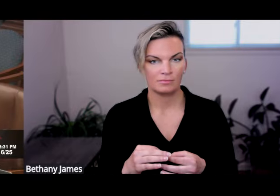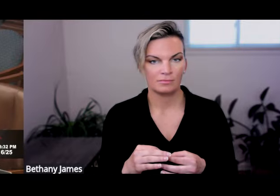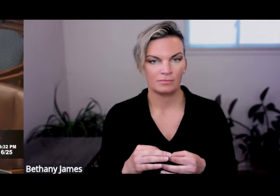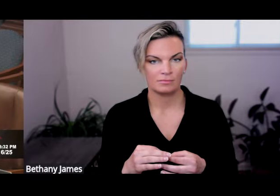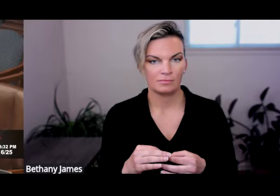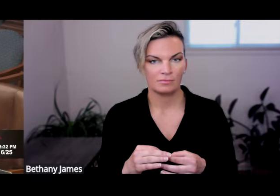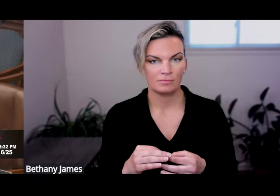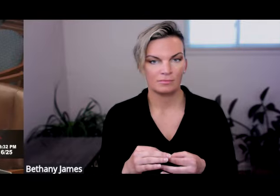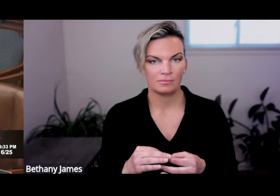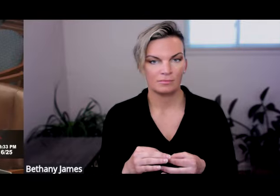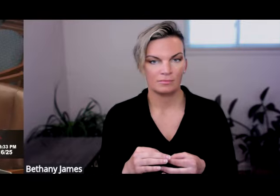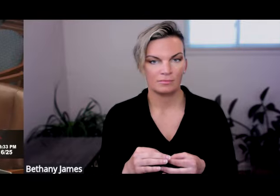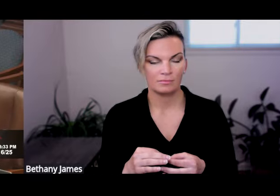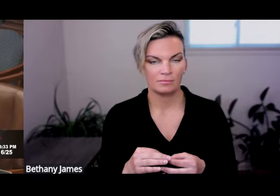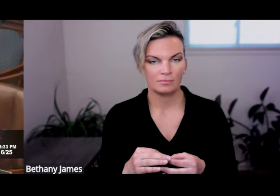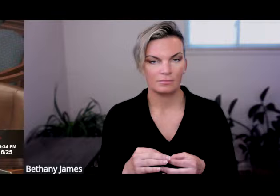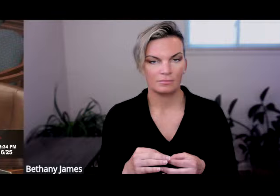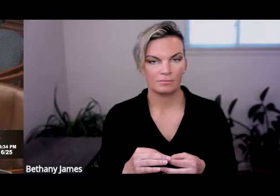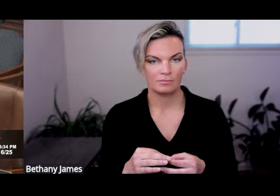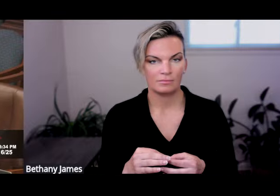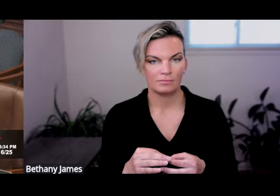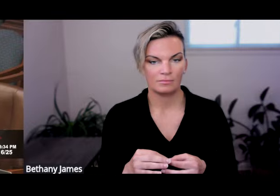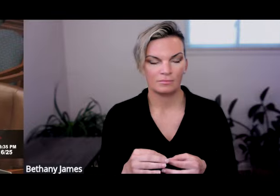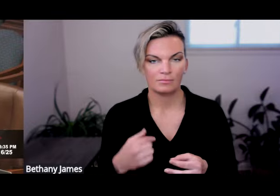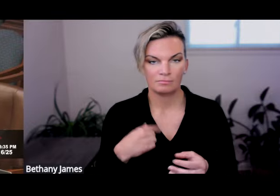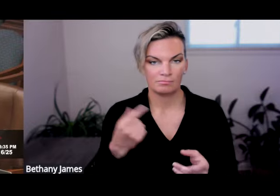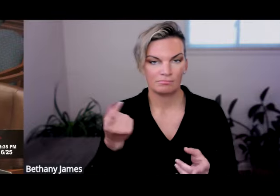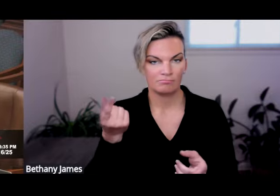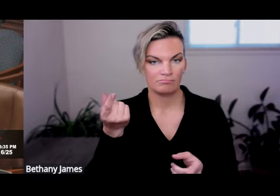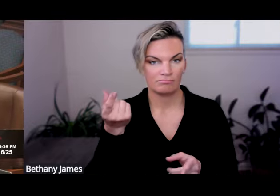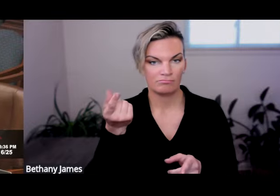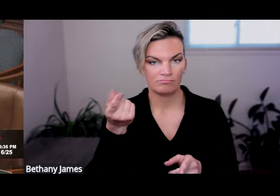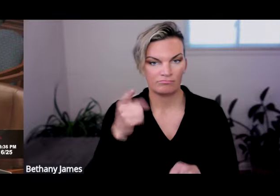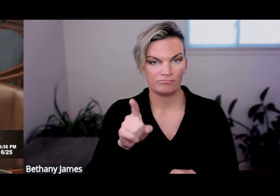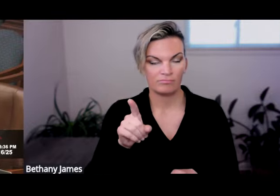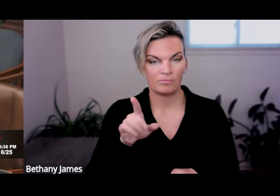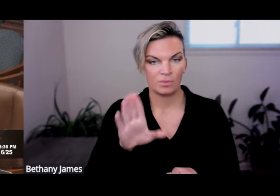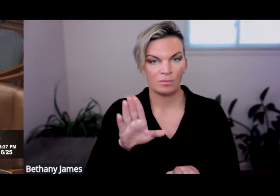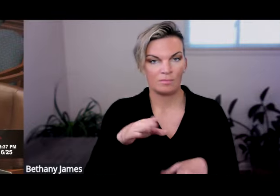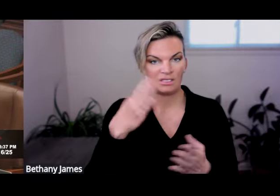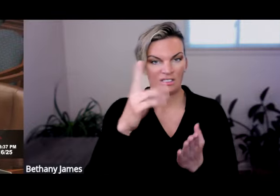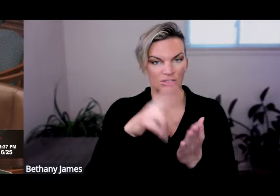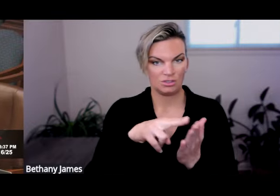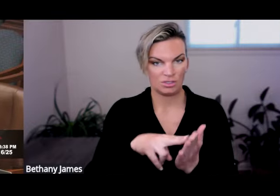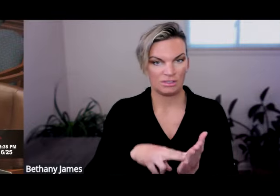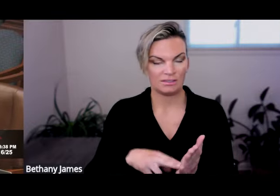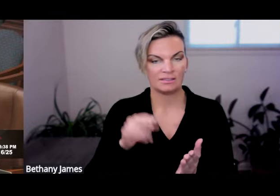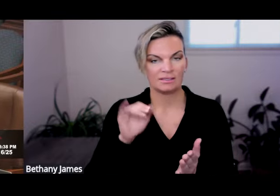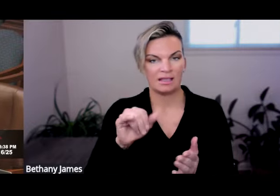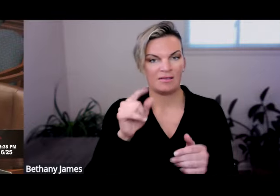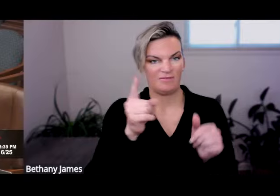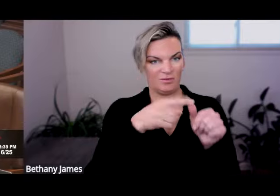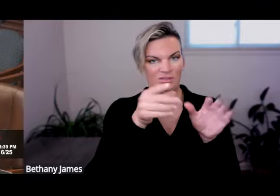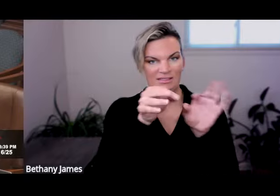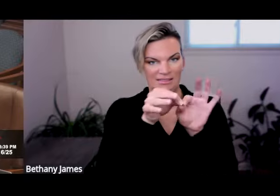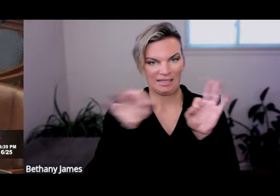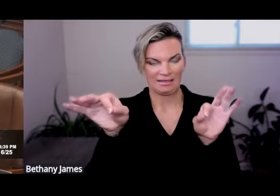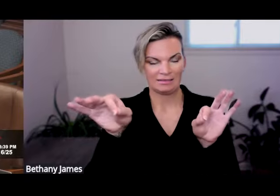the petitioners that they had a very strong request to make that first sentence to provide that